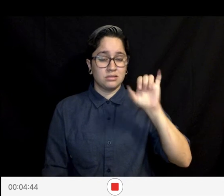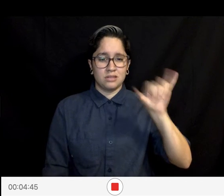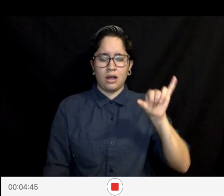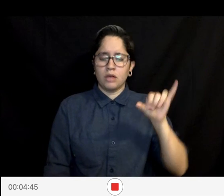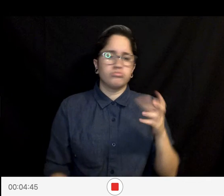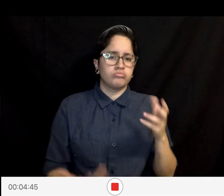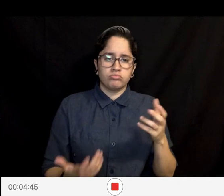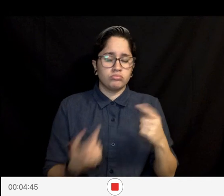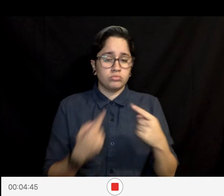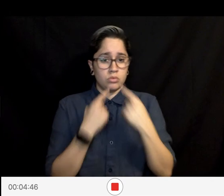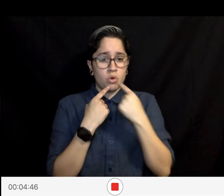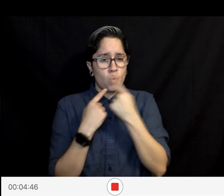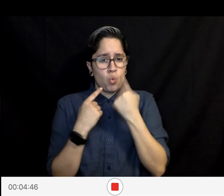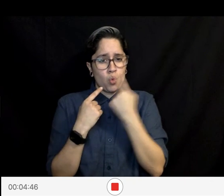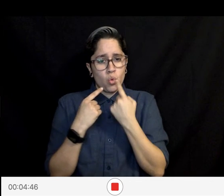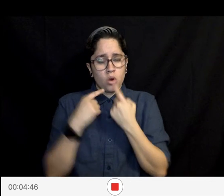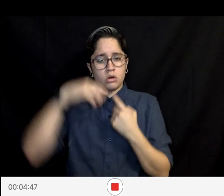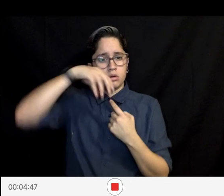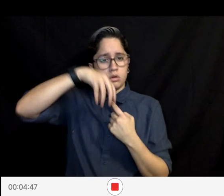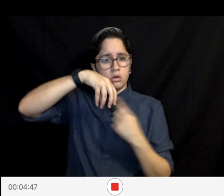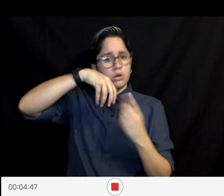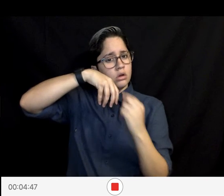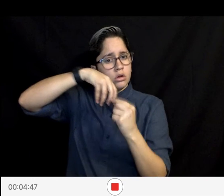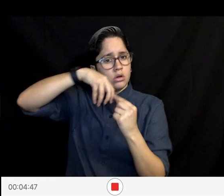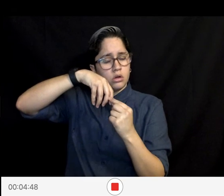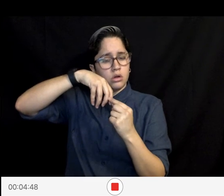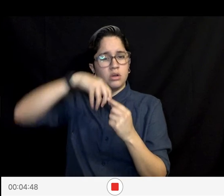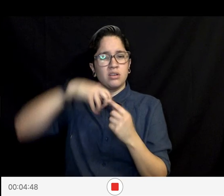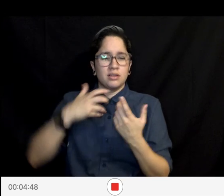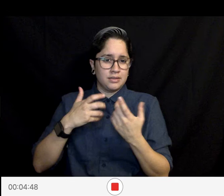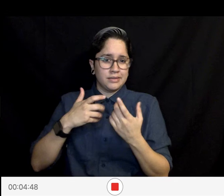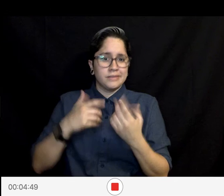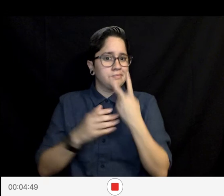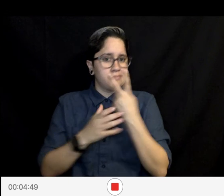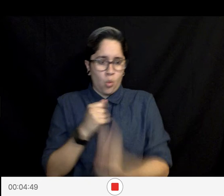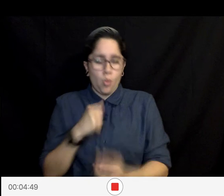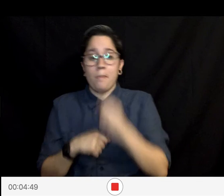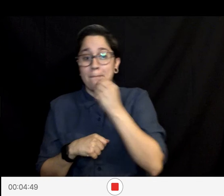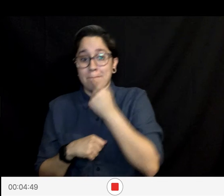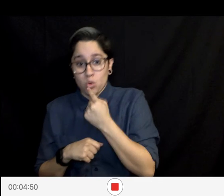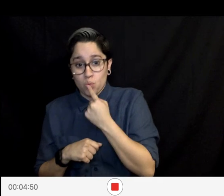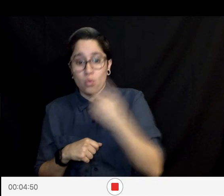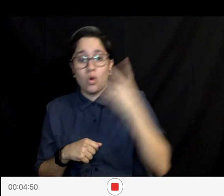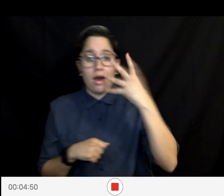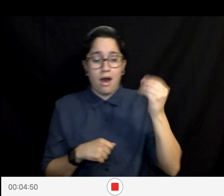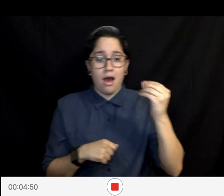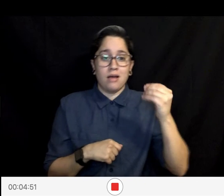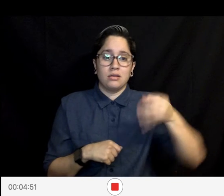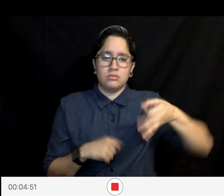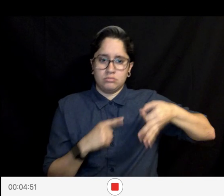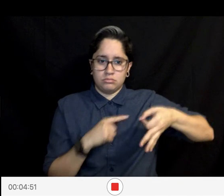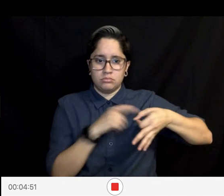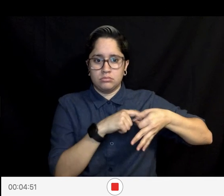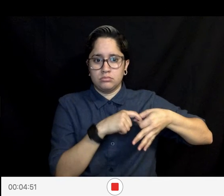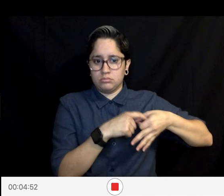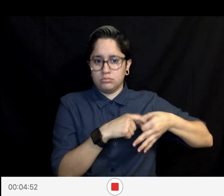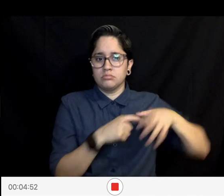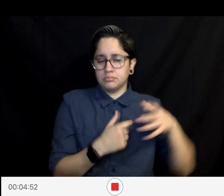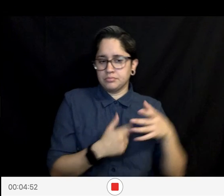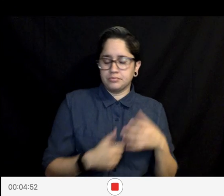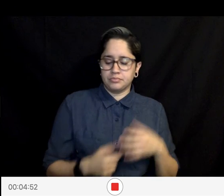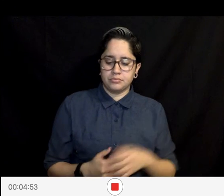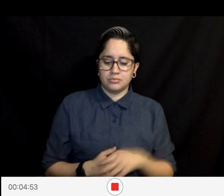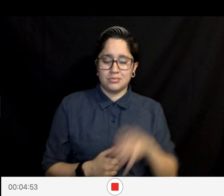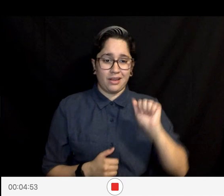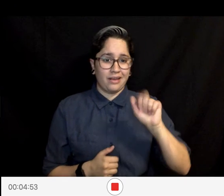Habitats of jellyfish depend largely on the species. Species can live in extremely diverse